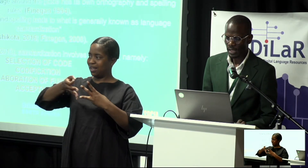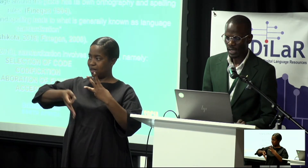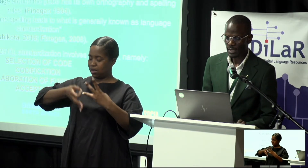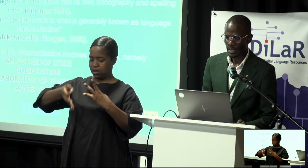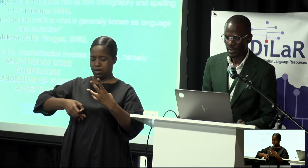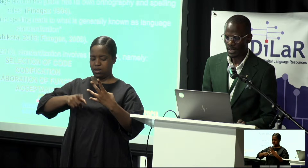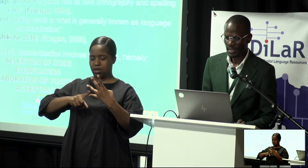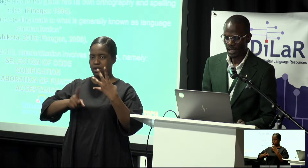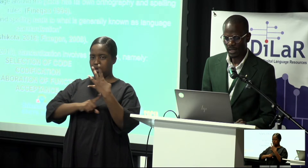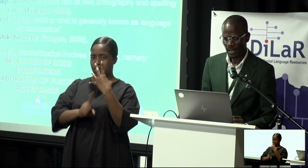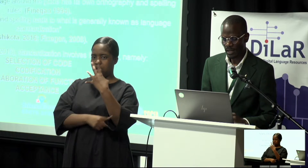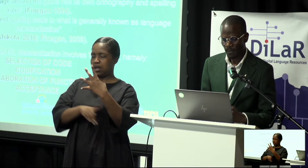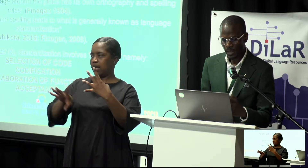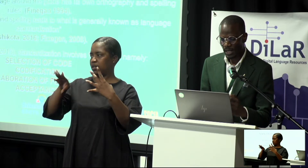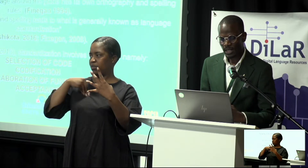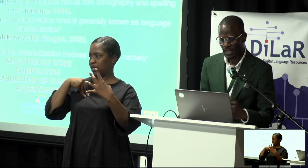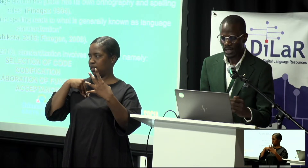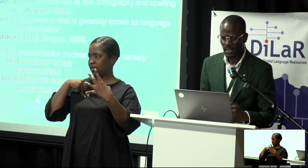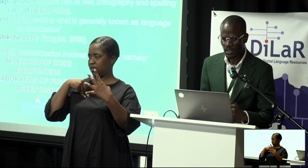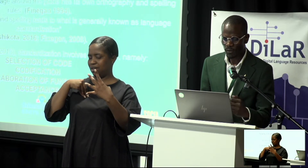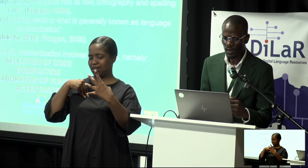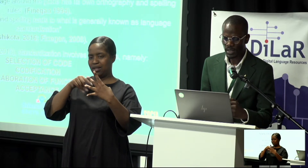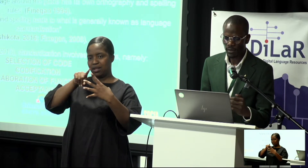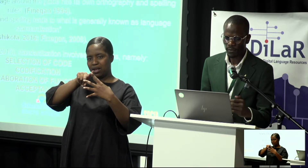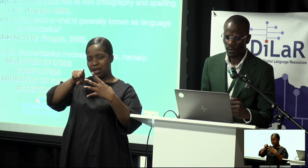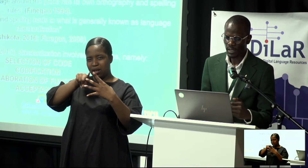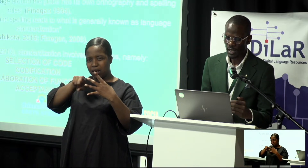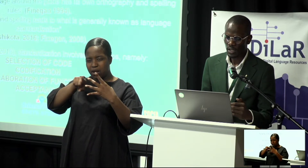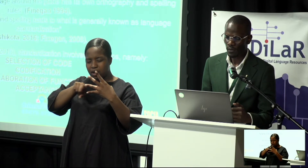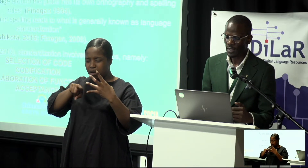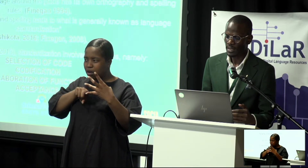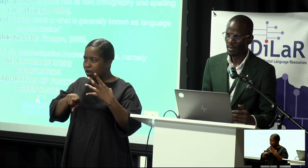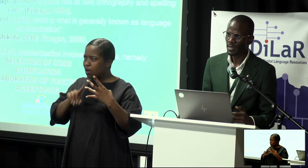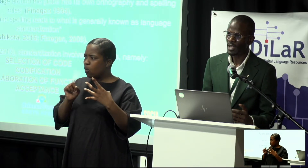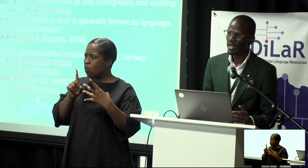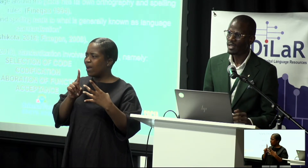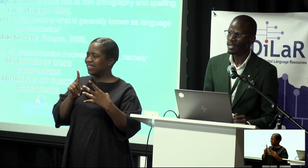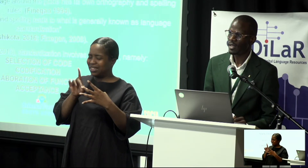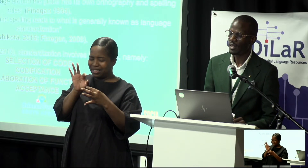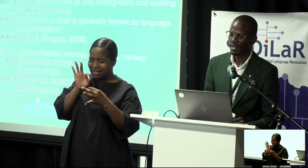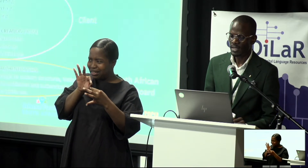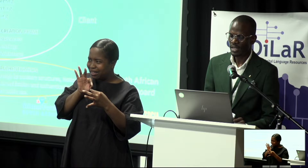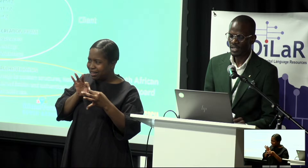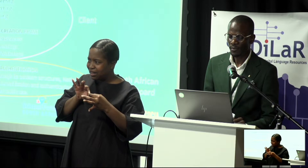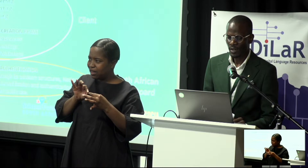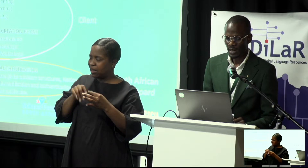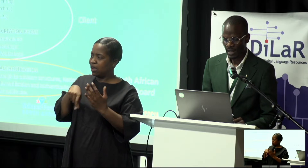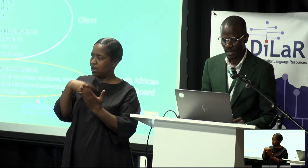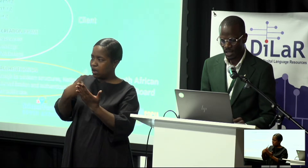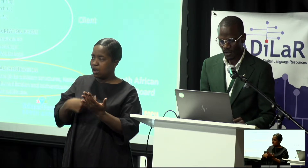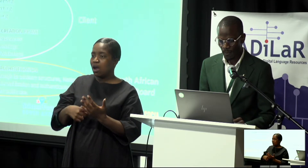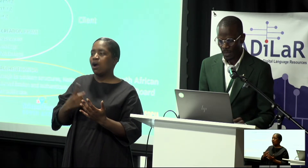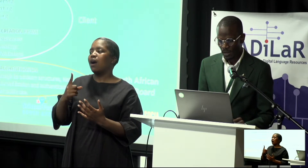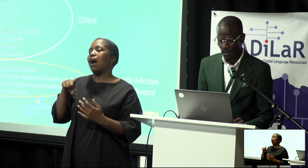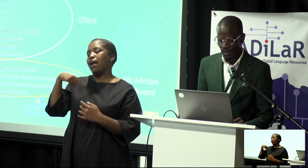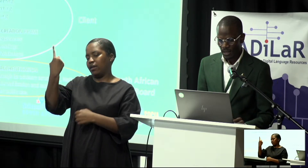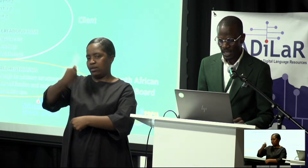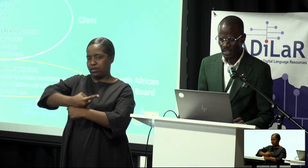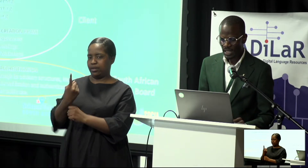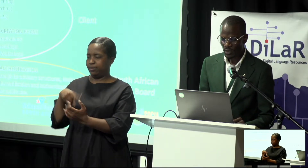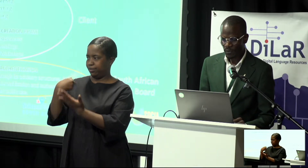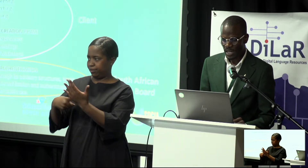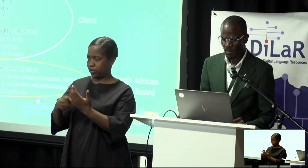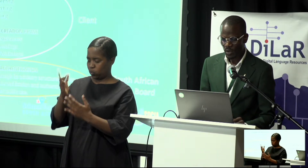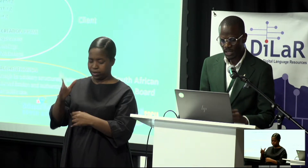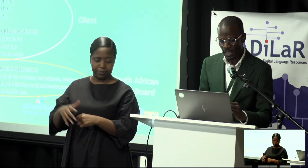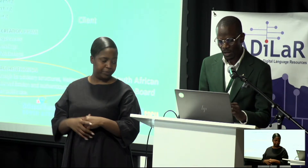and lastly acceptance. And the nitty-gritties of what is involved in each of these steps is a discussion for another day. In